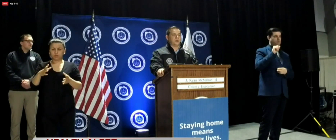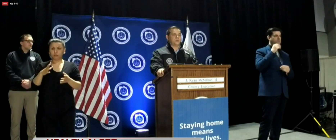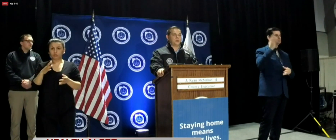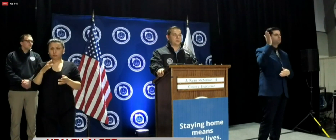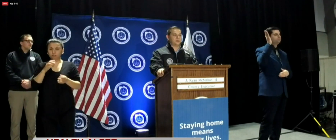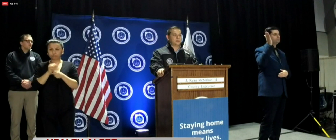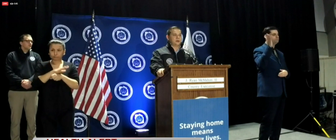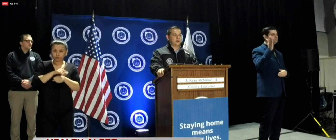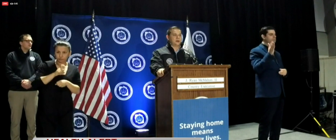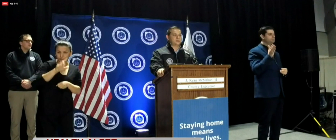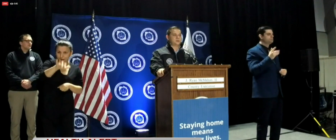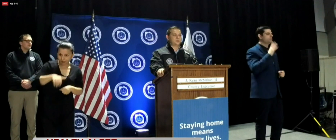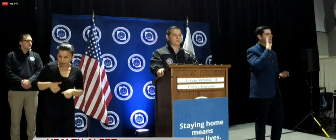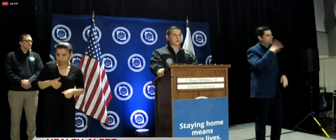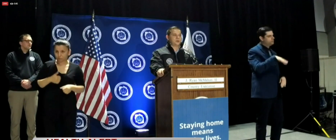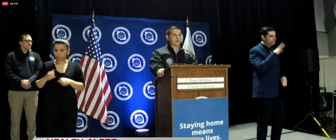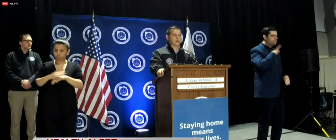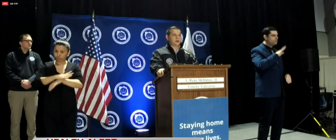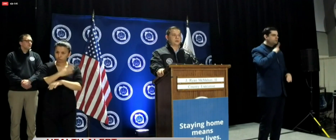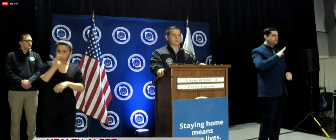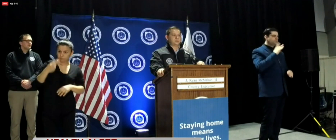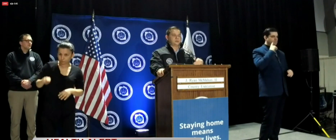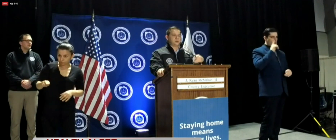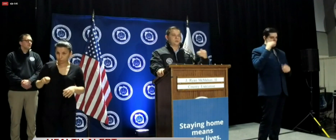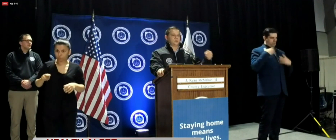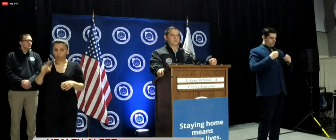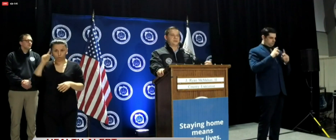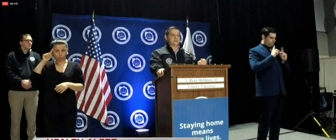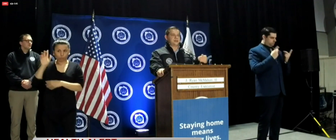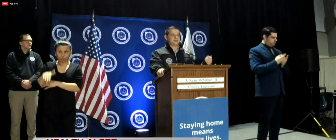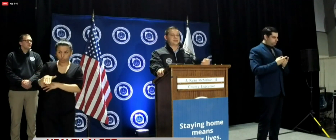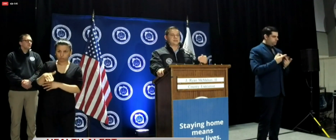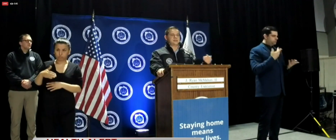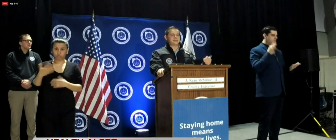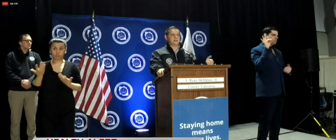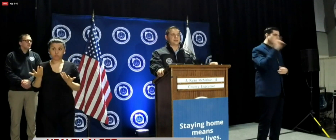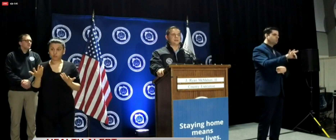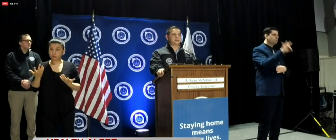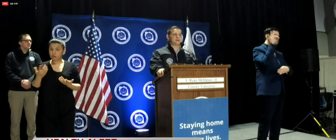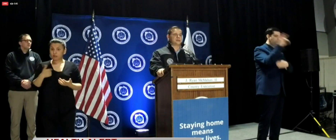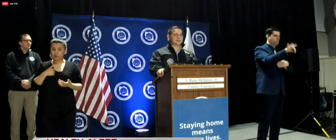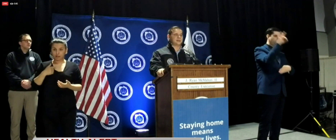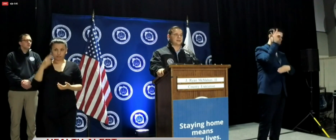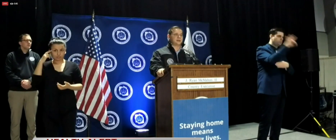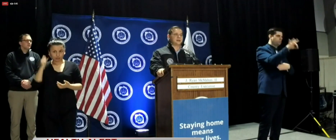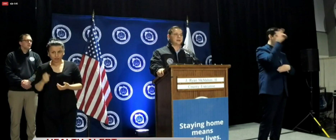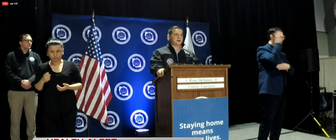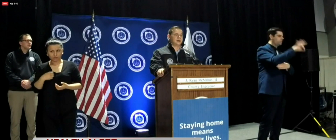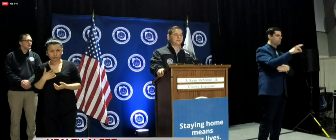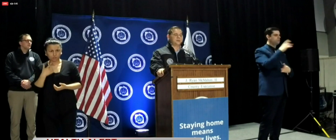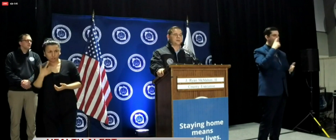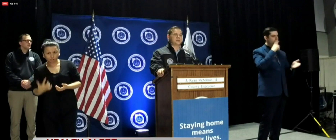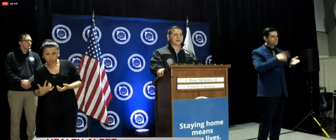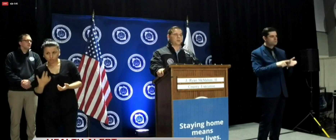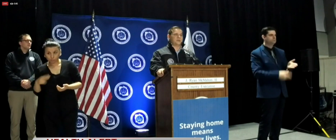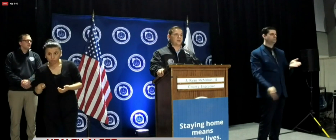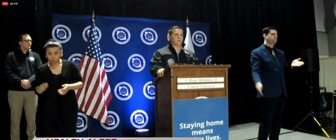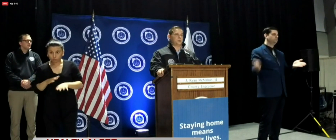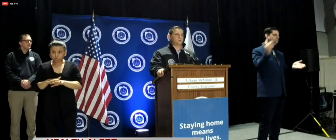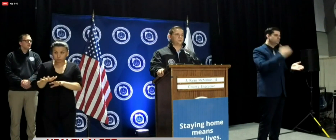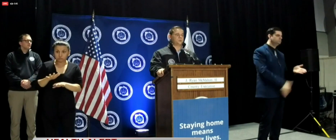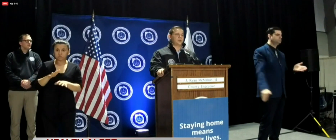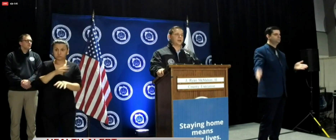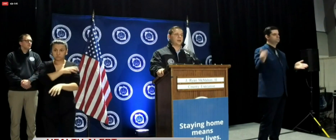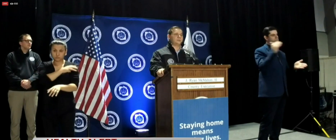health department to go through their investigations and see some of the things they're seeing because they are